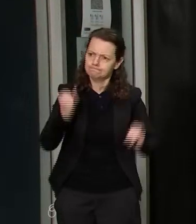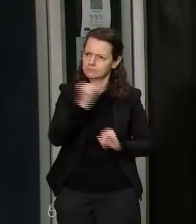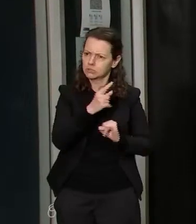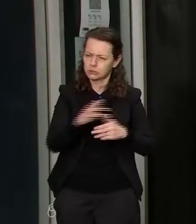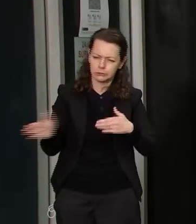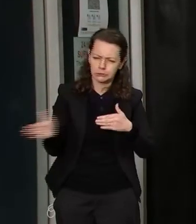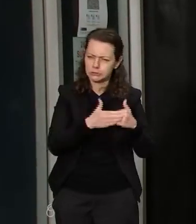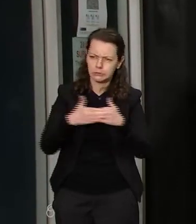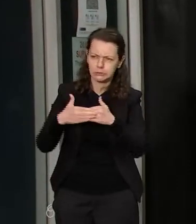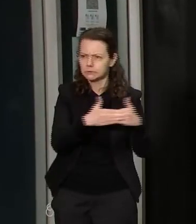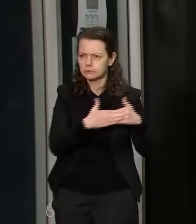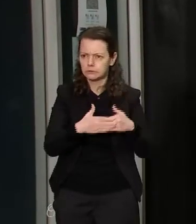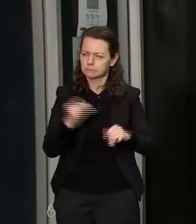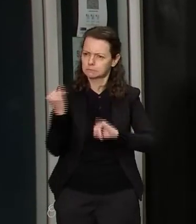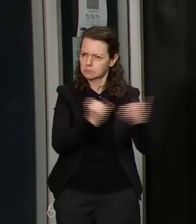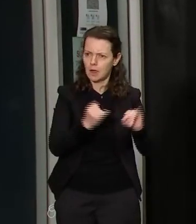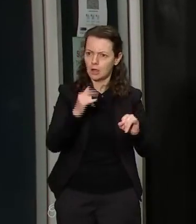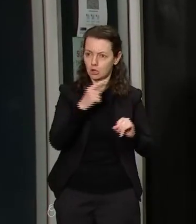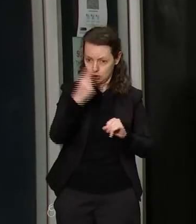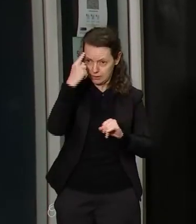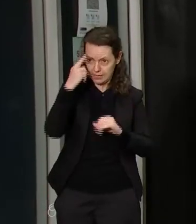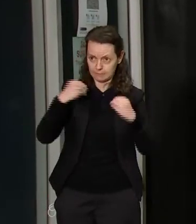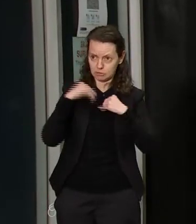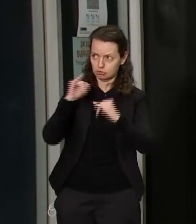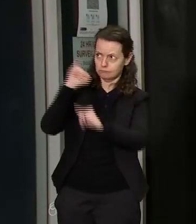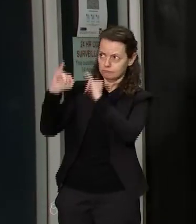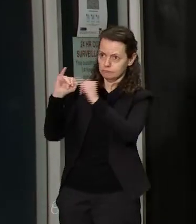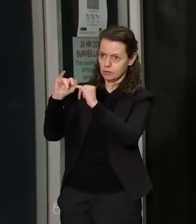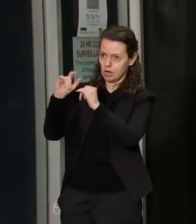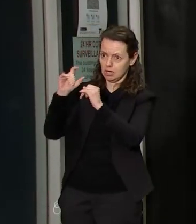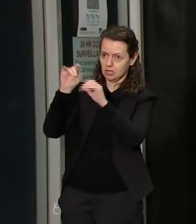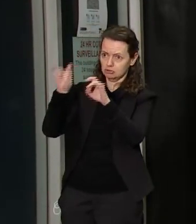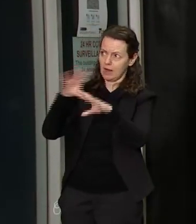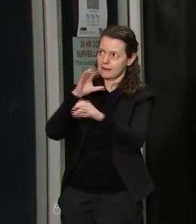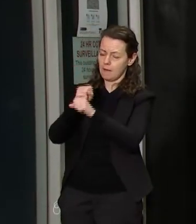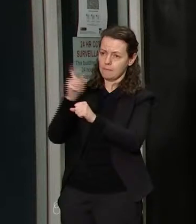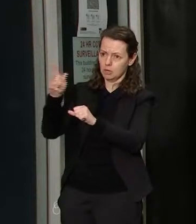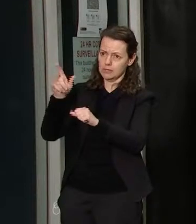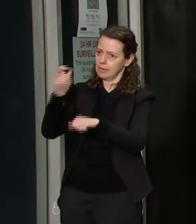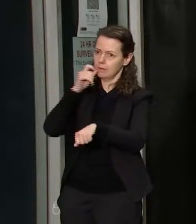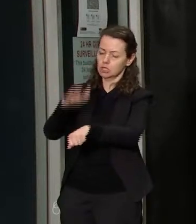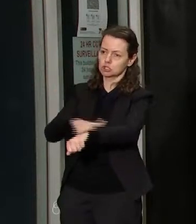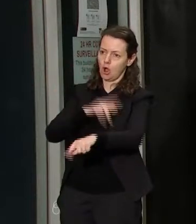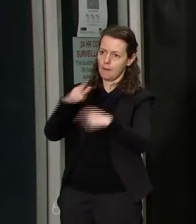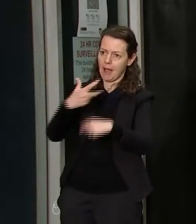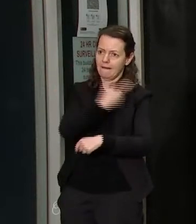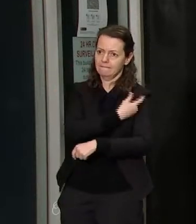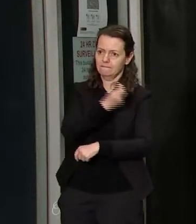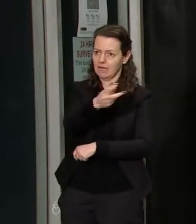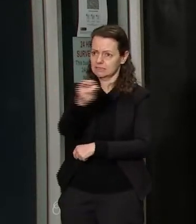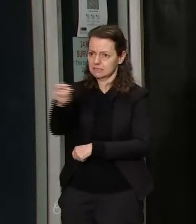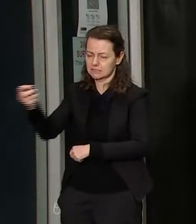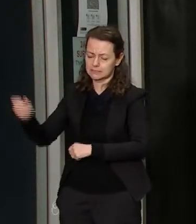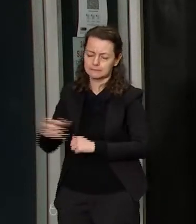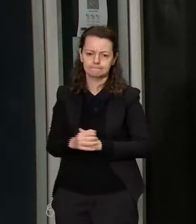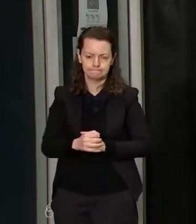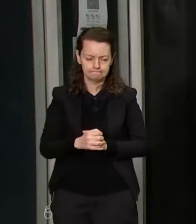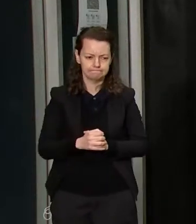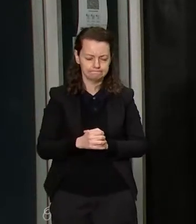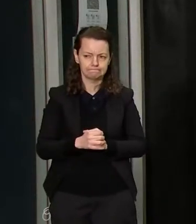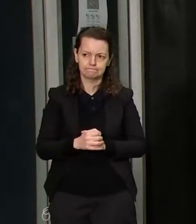be directing their attacks to the Commonwealth because of the slow rollout of vaccinations? No, Dennis, I don't think it's